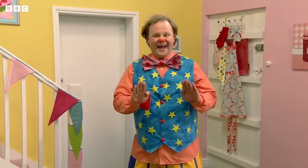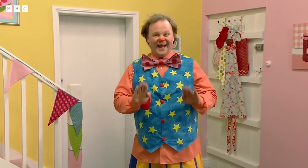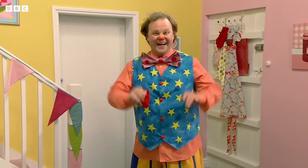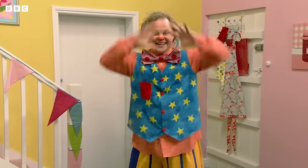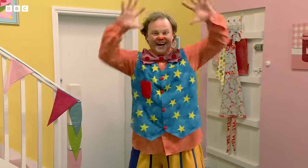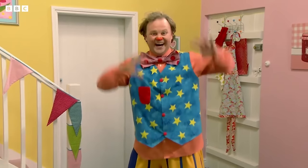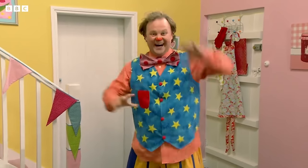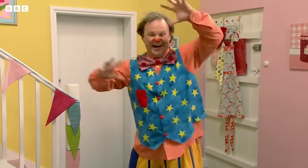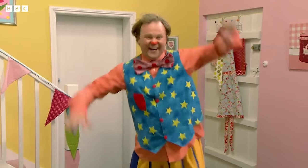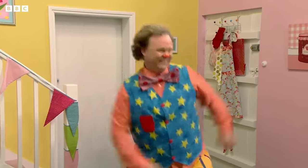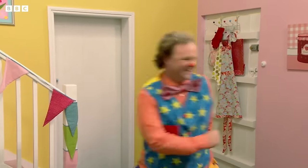Wait!